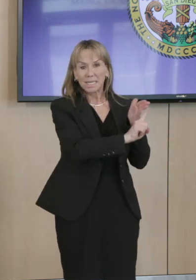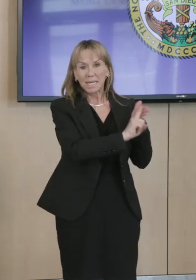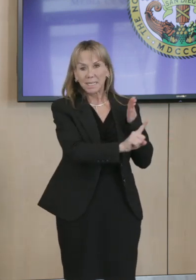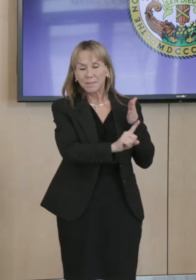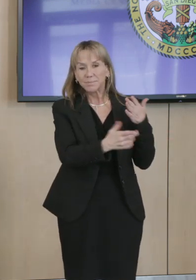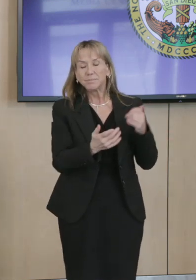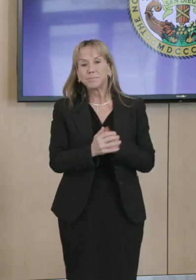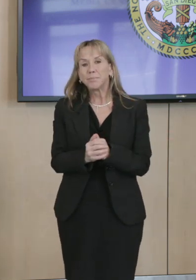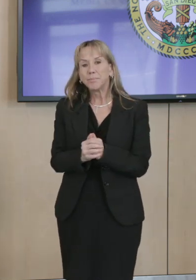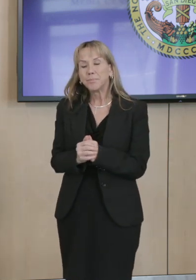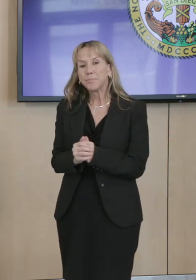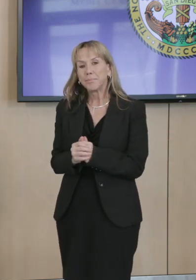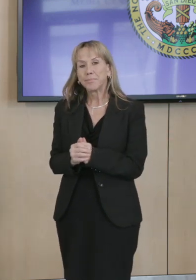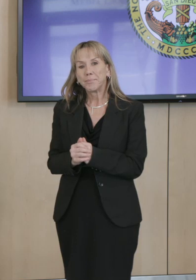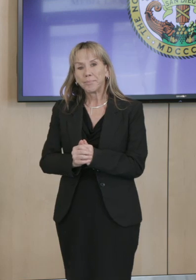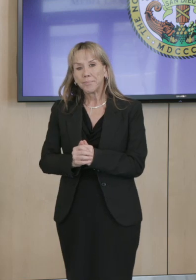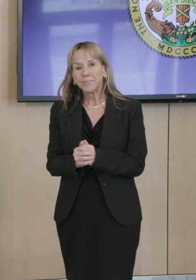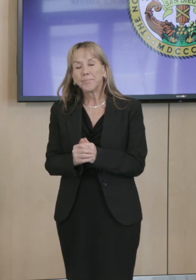with the